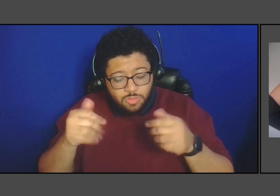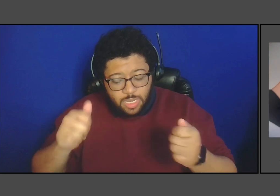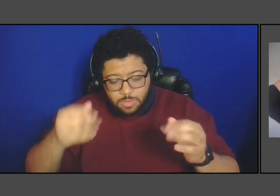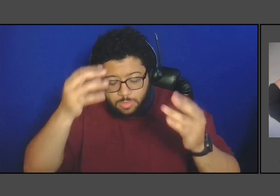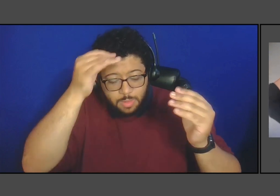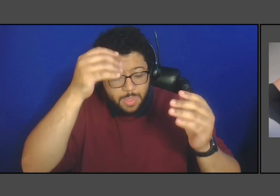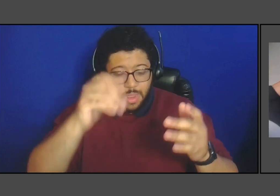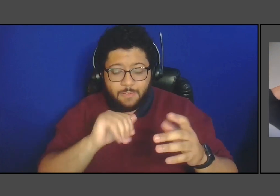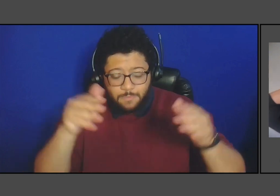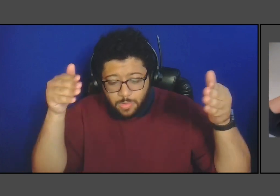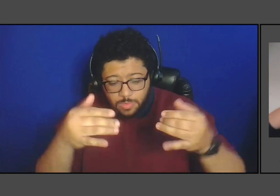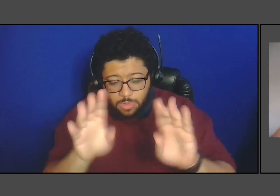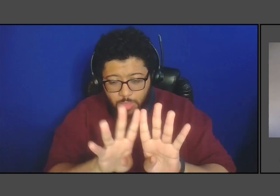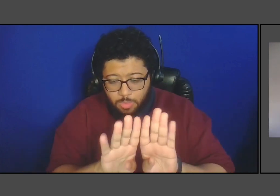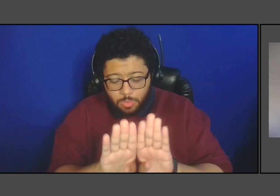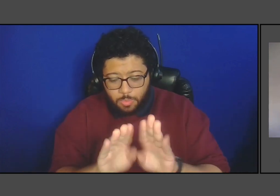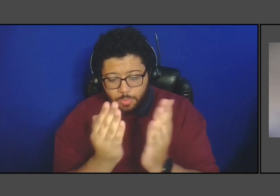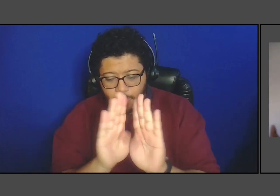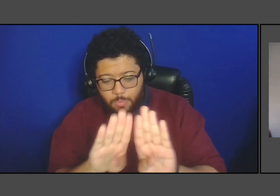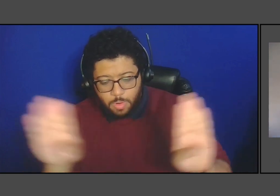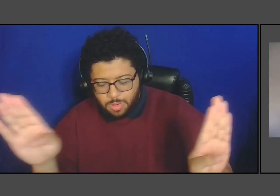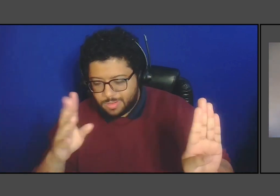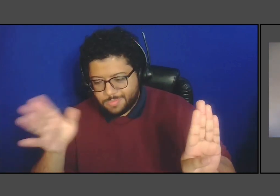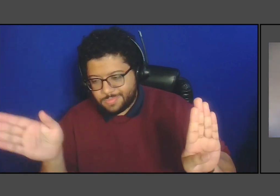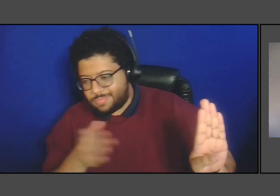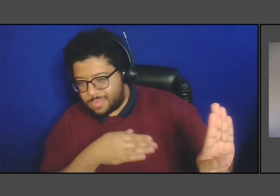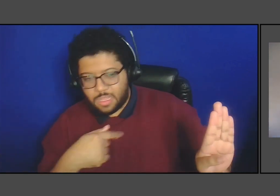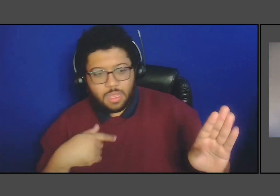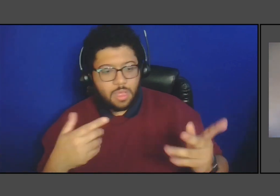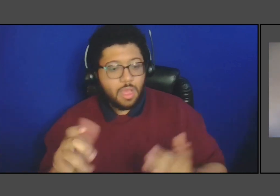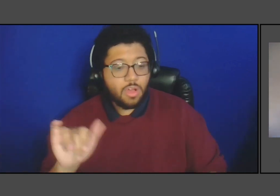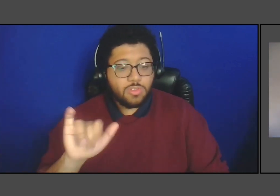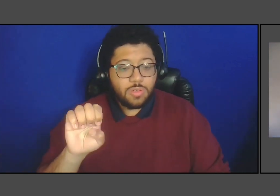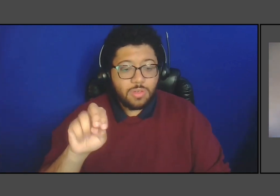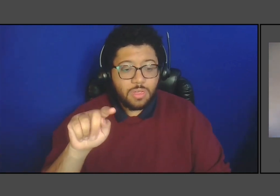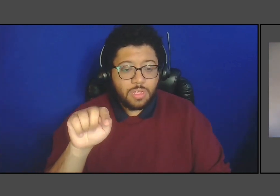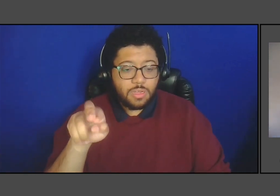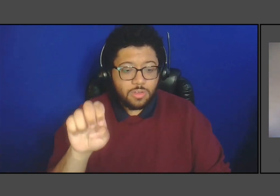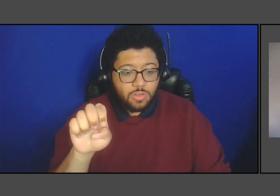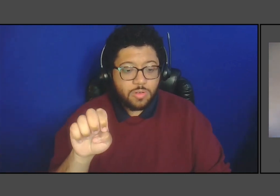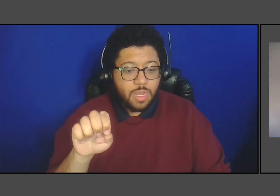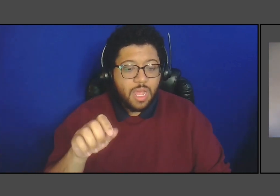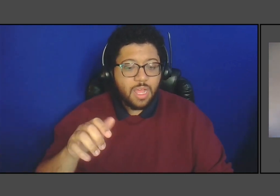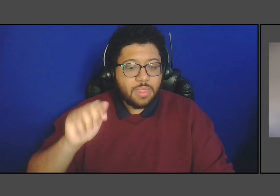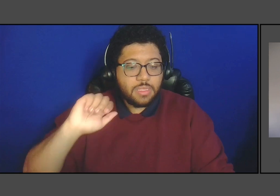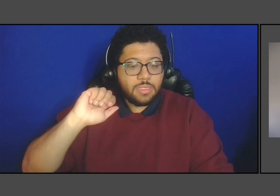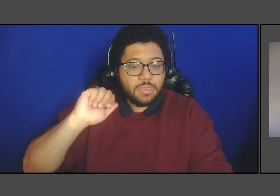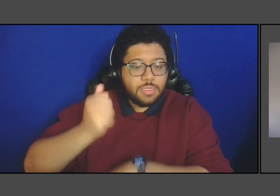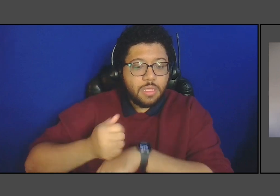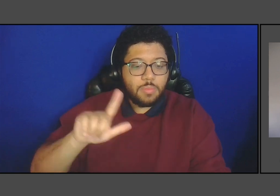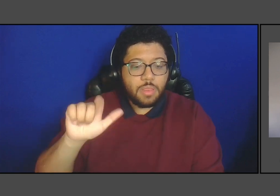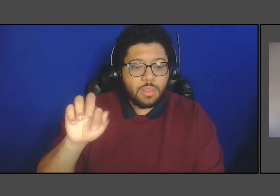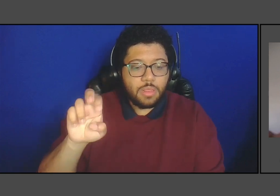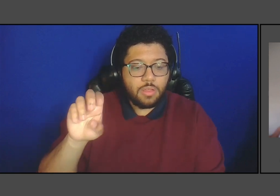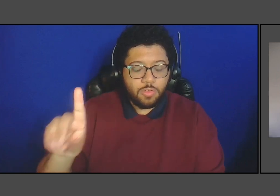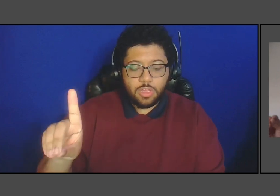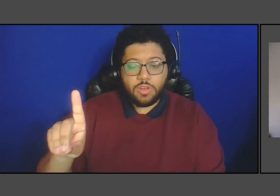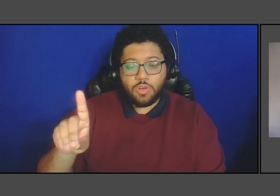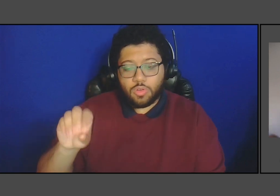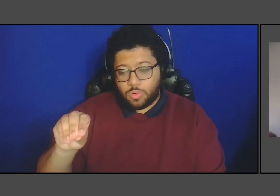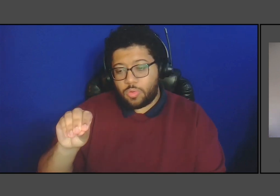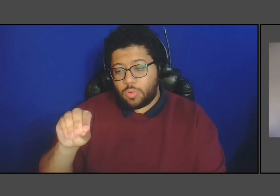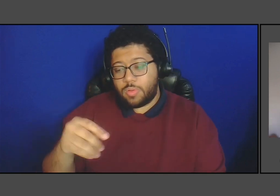in Laredo, like Entre, that are interested in experimental work, and the Laredo Film Society. I mean, yeah.